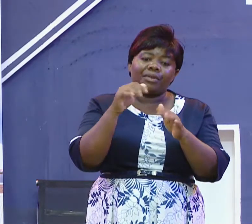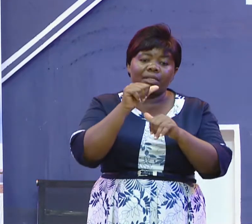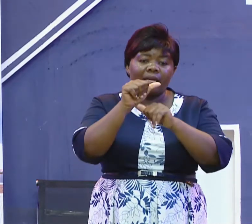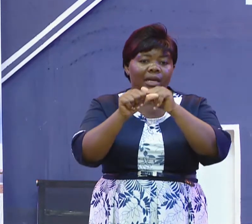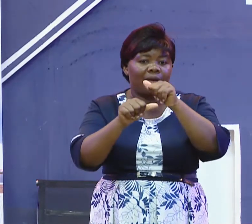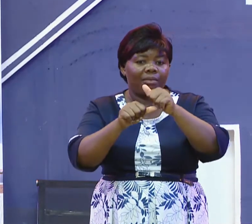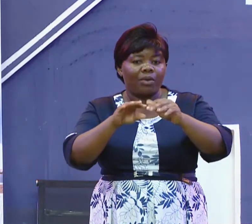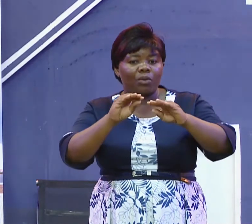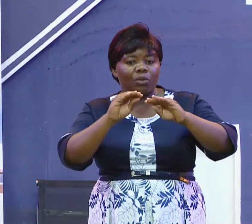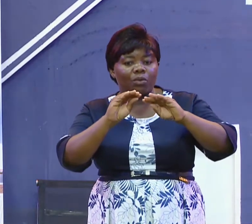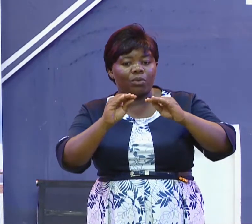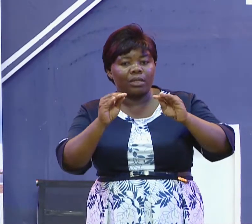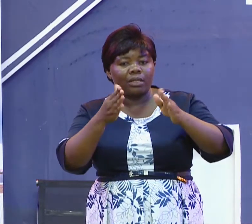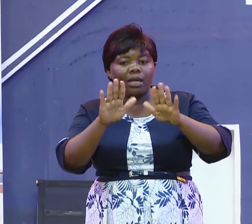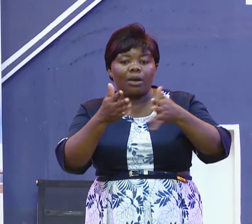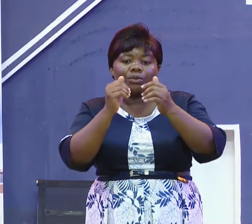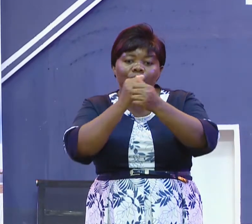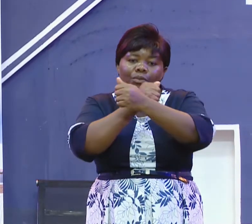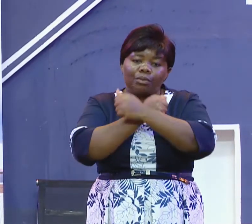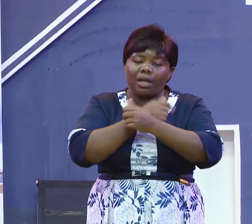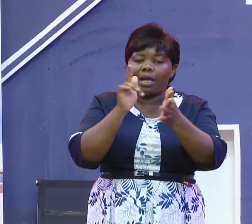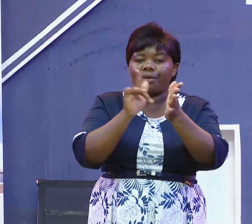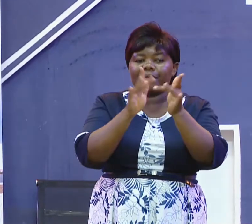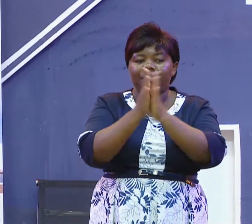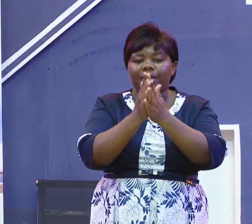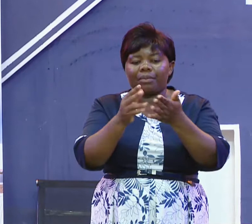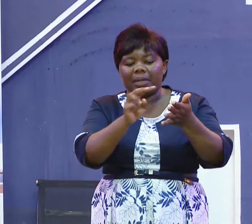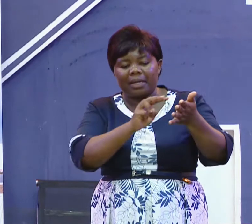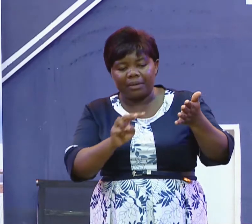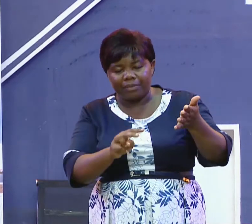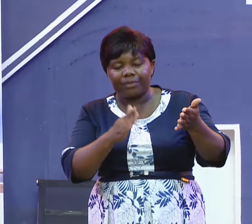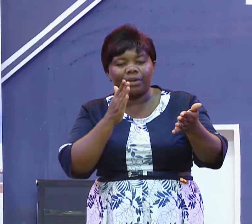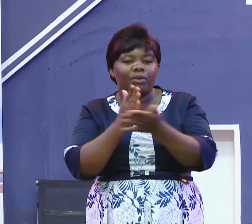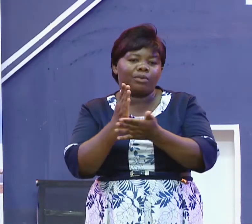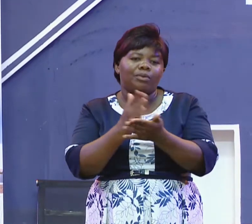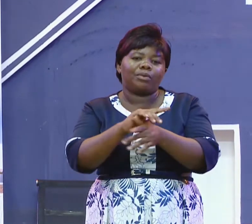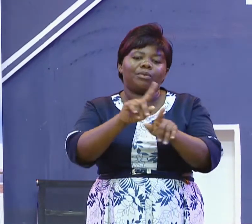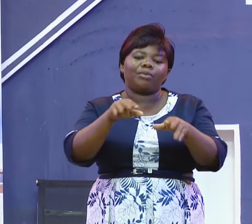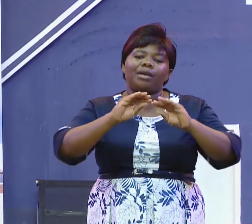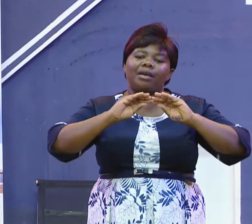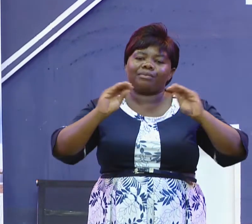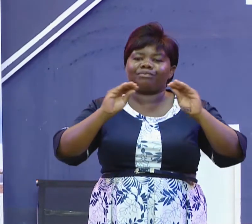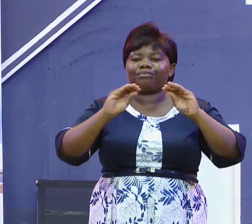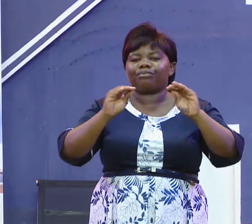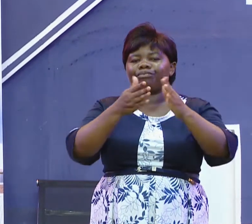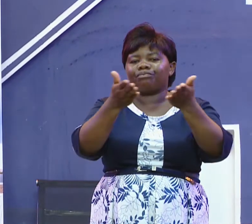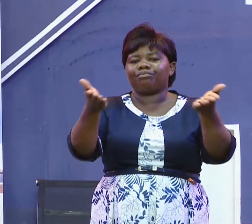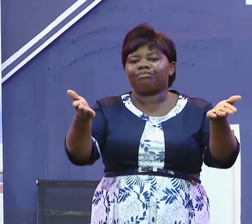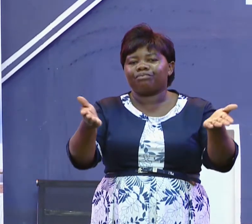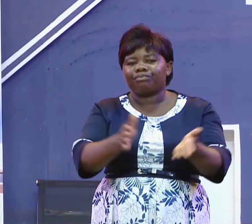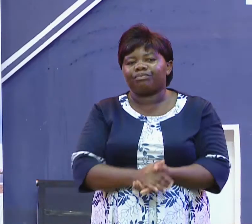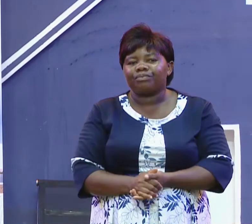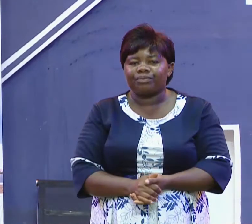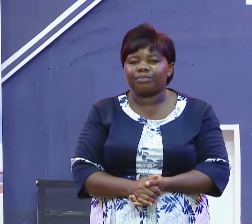abantu kwagala Bible n'okugisoma tukikoze. And if it is to teach people to love the Bible and read it,